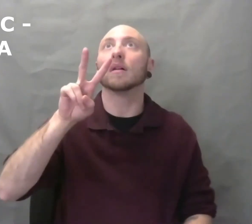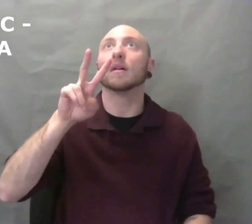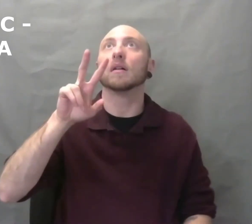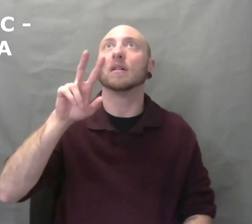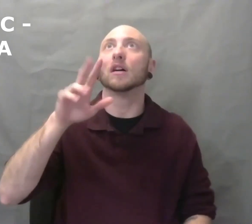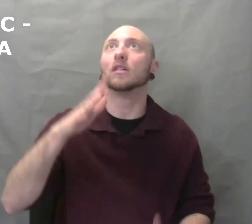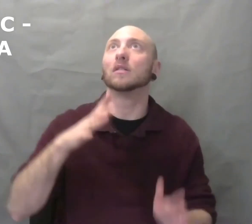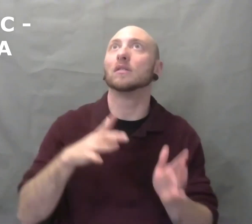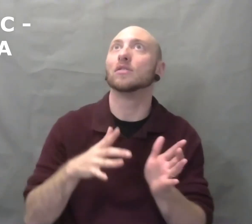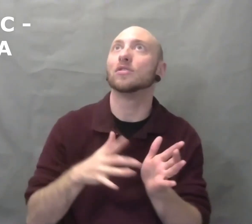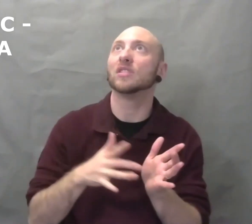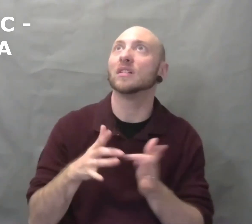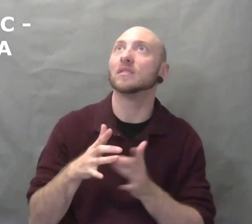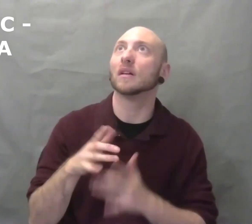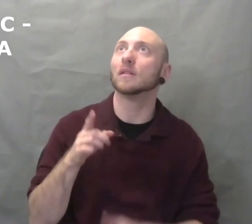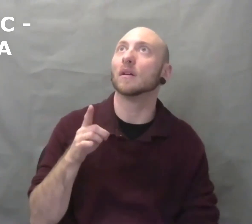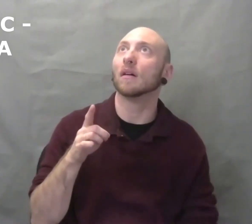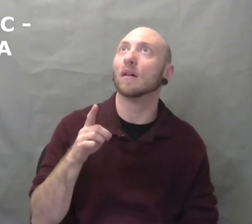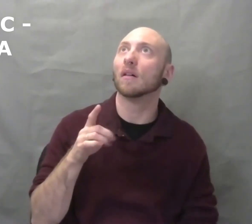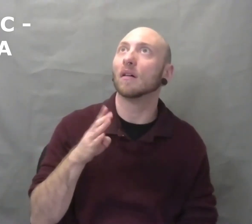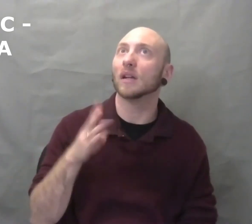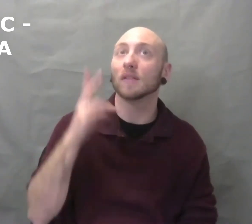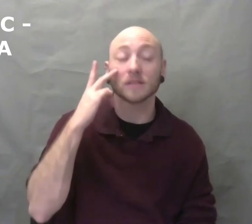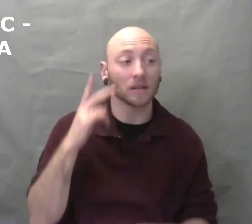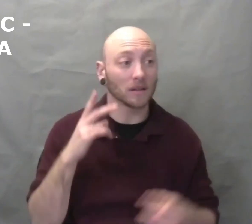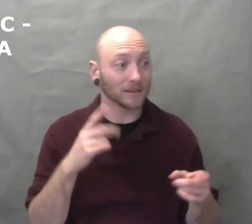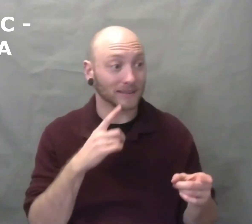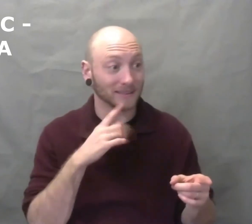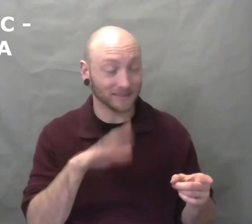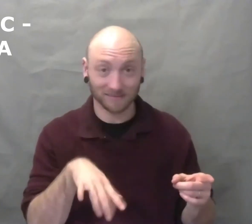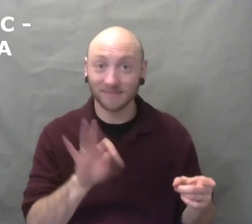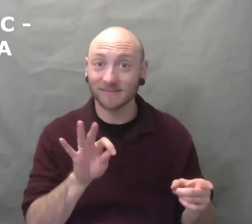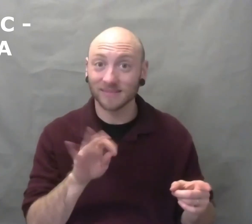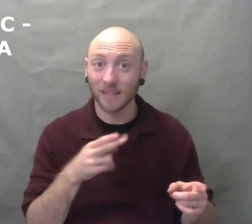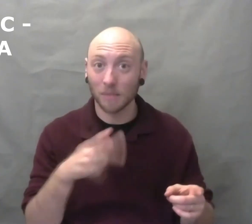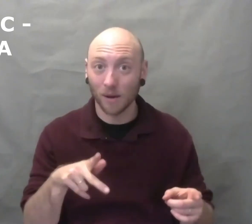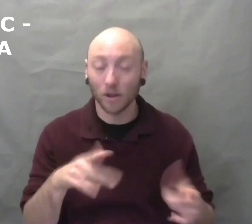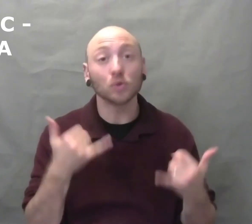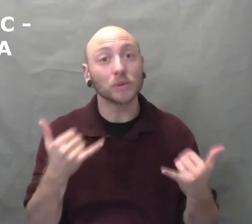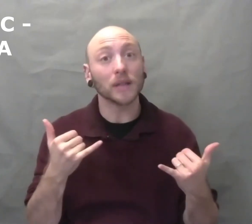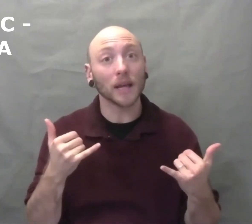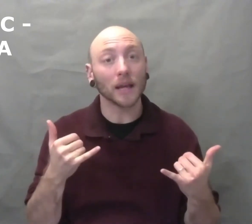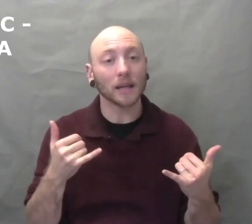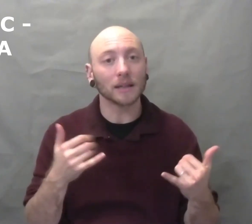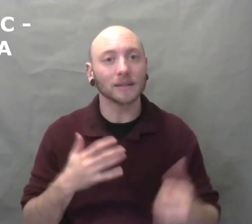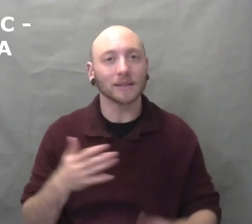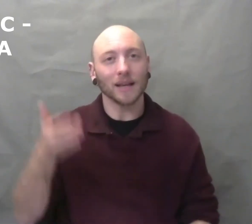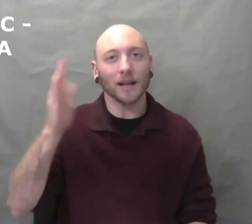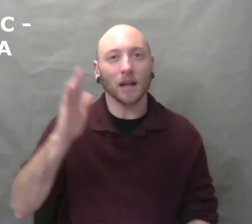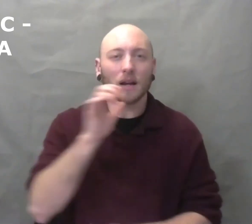like, I've never noticed that before. He's like, because you find your higher power. And today it's a God of my misunderstanding. I don't know what that